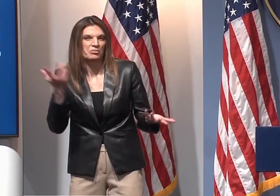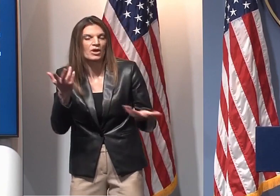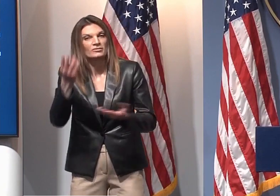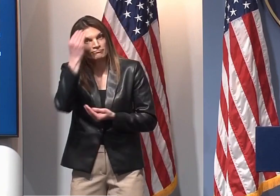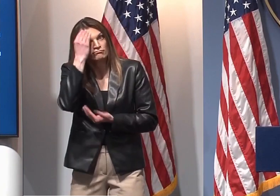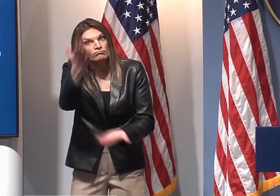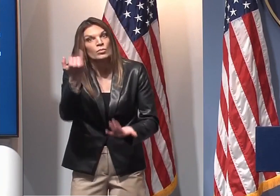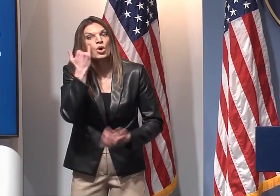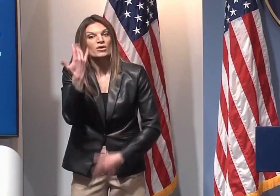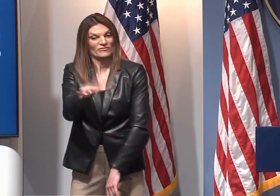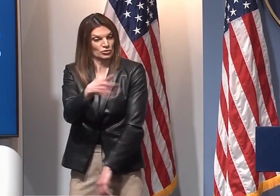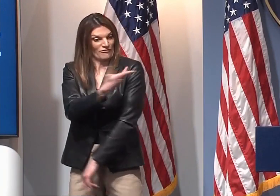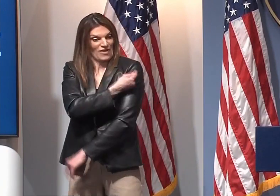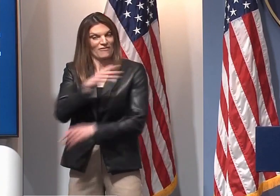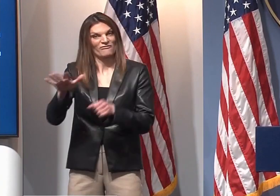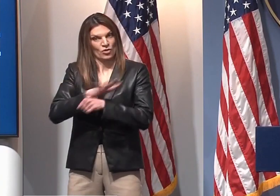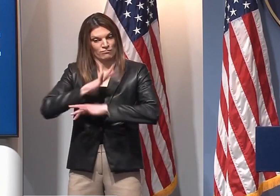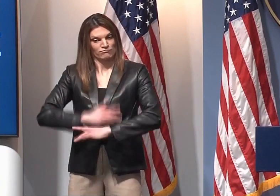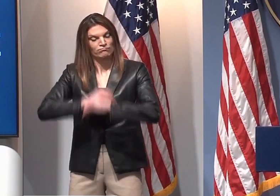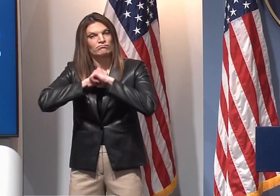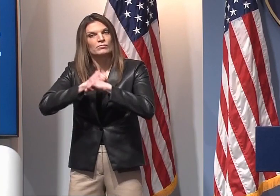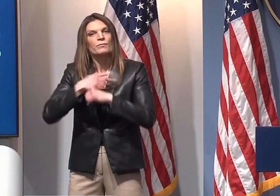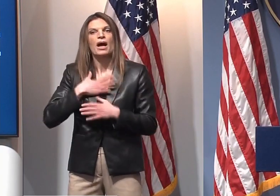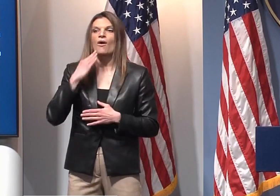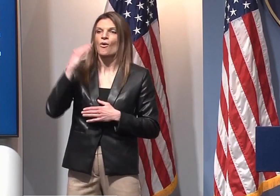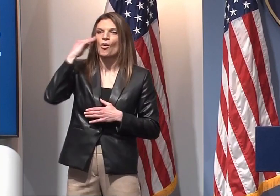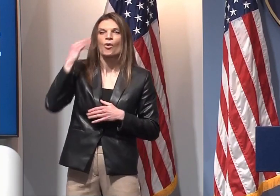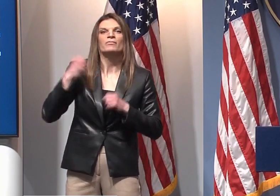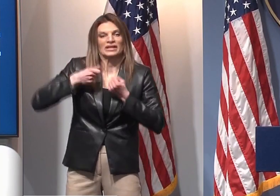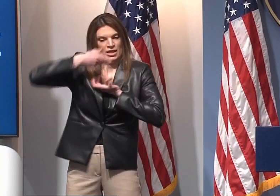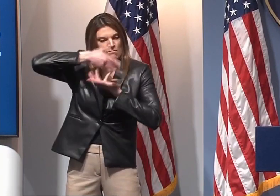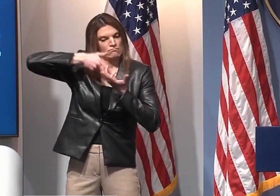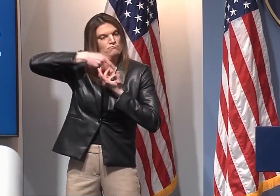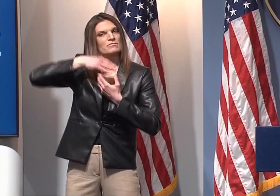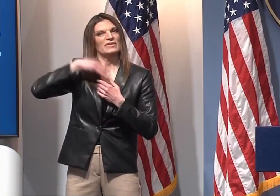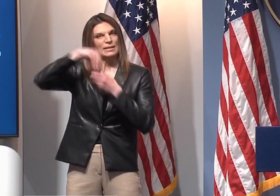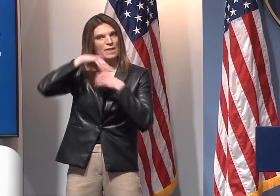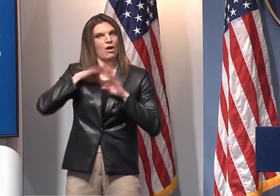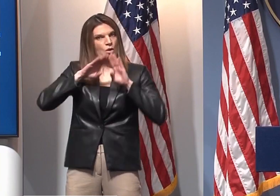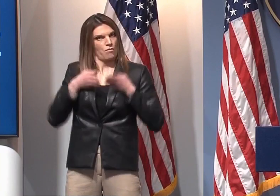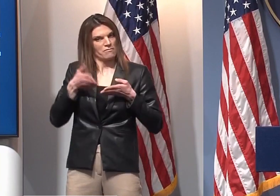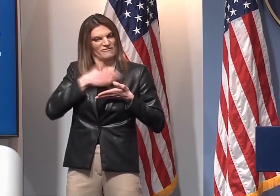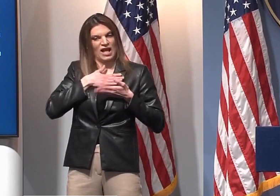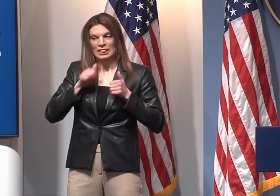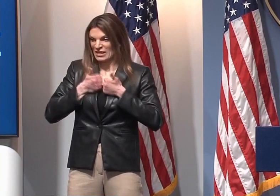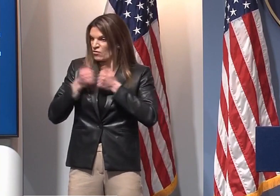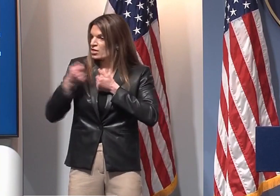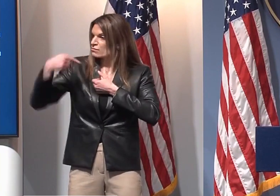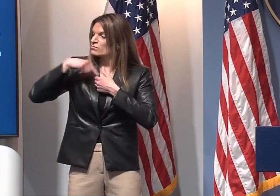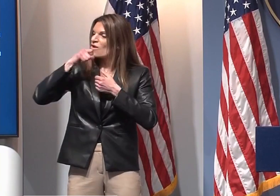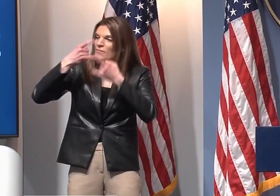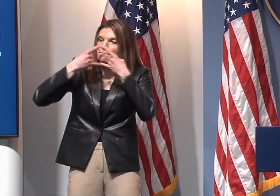in your home who are fully vaccinated without masks, traveling without testing if you don't have symptoms, not needing to quarantine if you